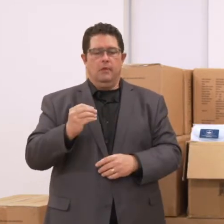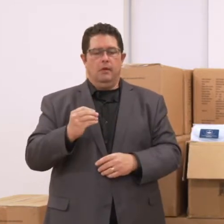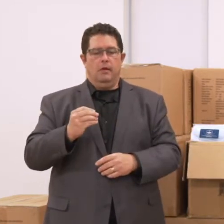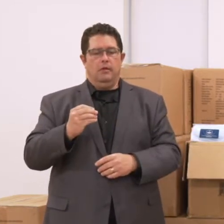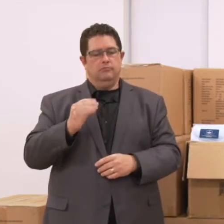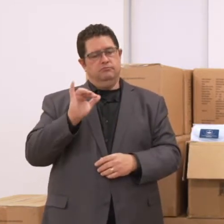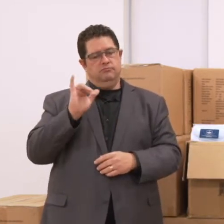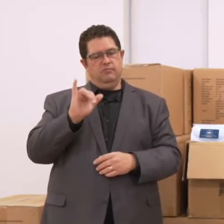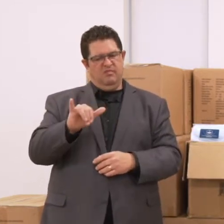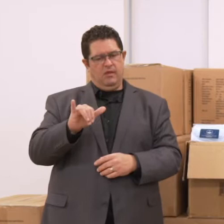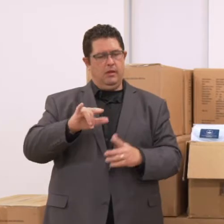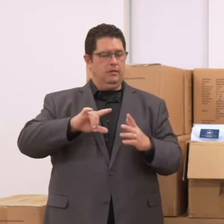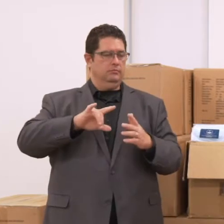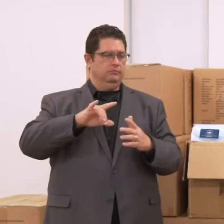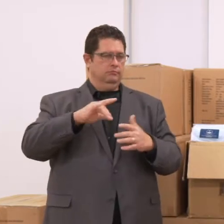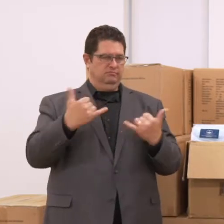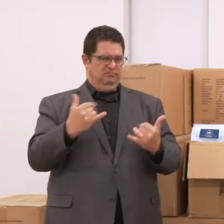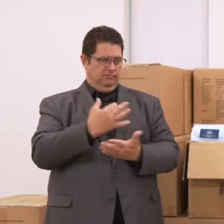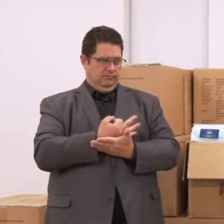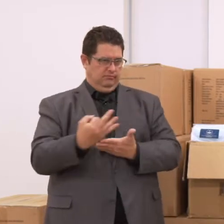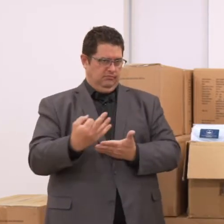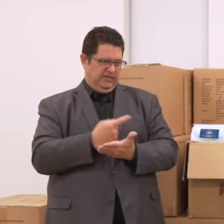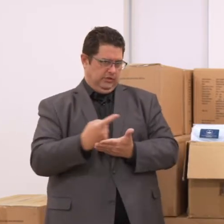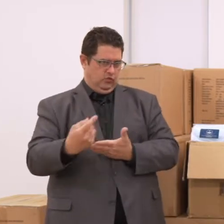will begin at 5 p.m. on Friday.